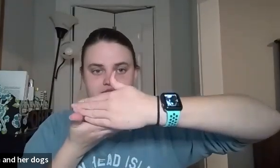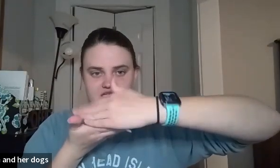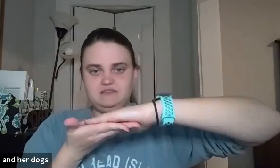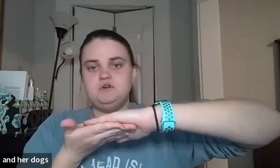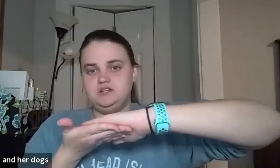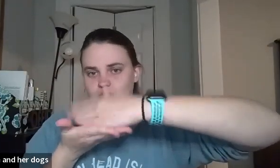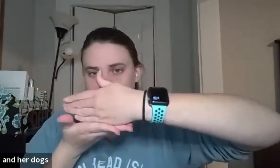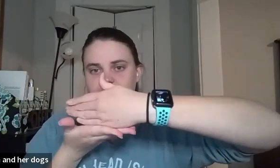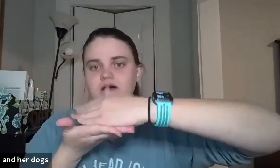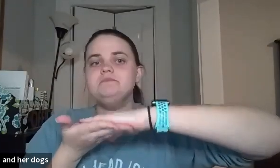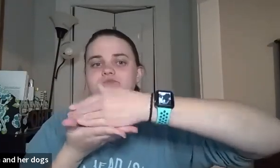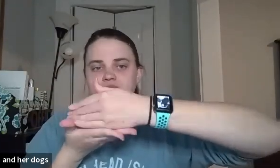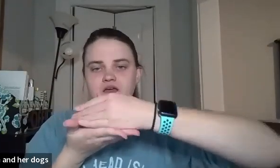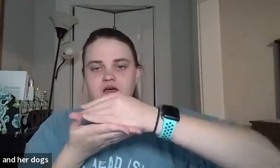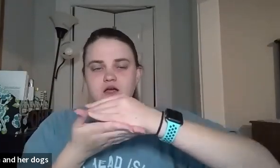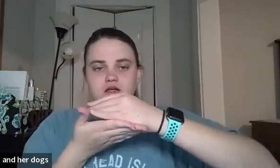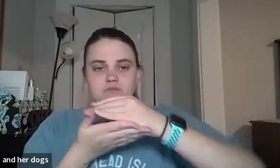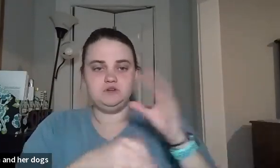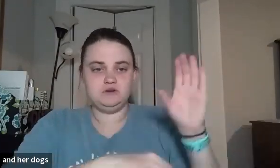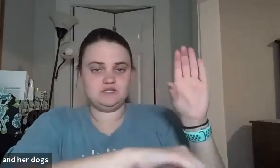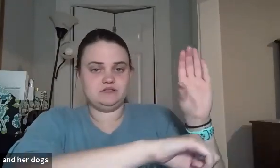It's like that motion of opening it up. Computer is going to